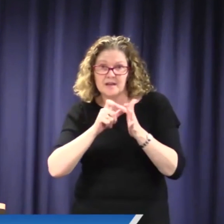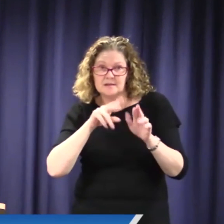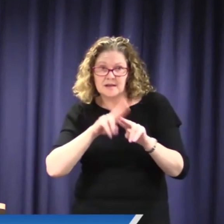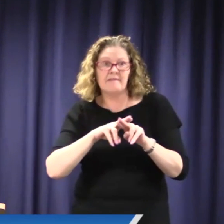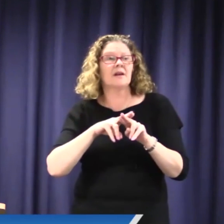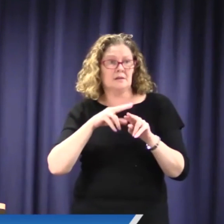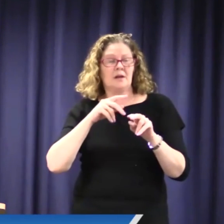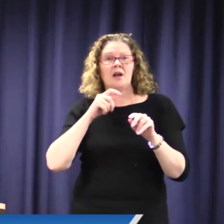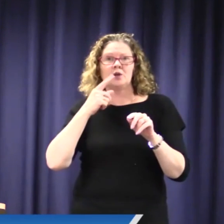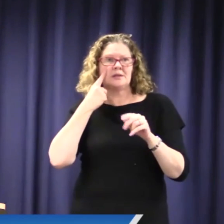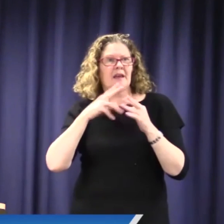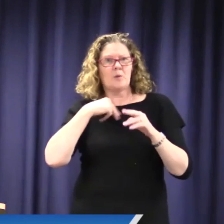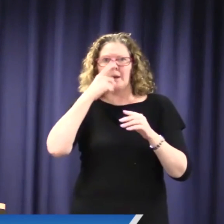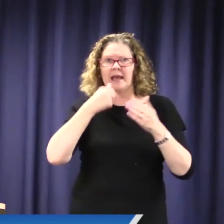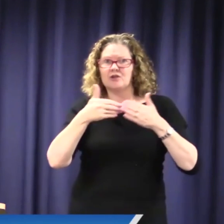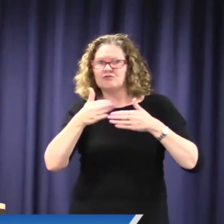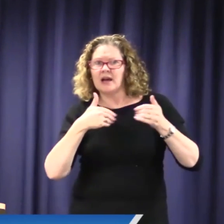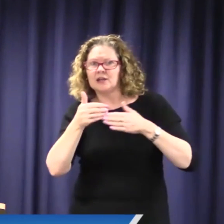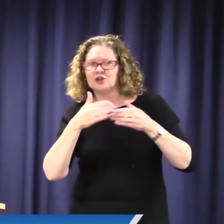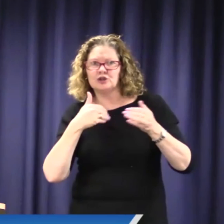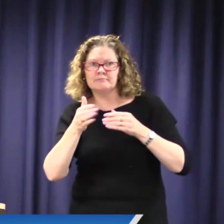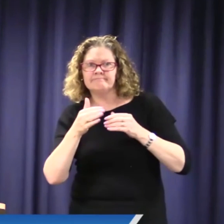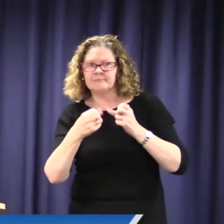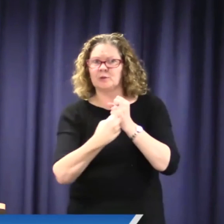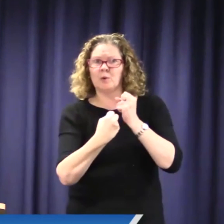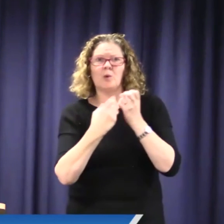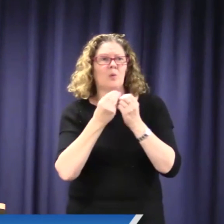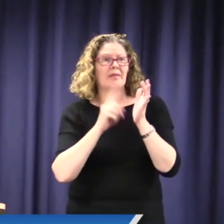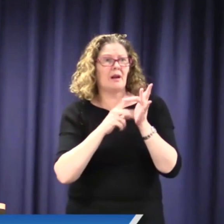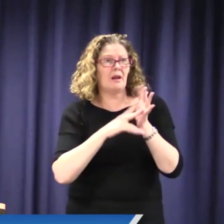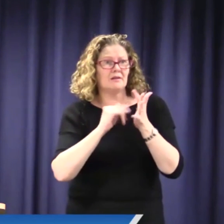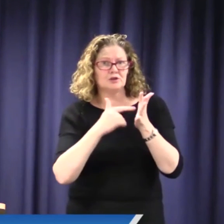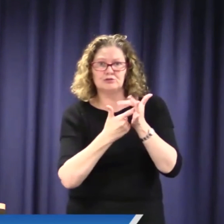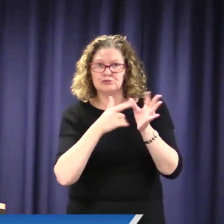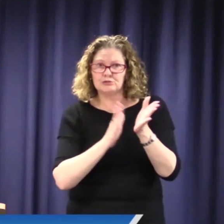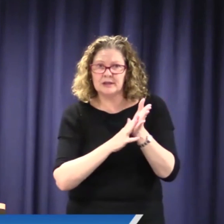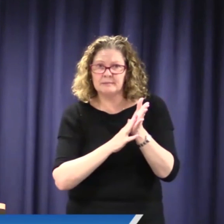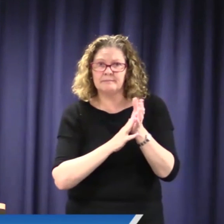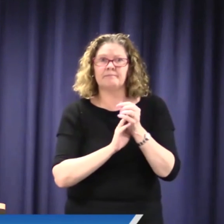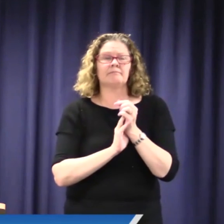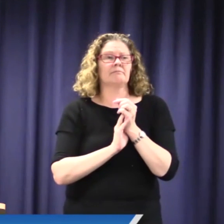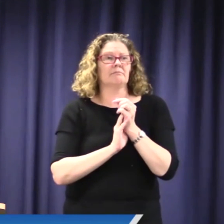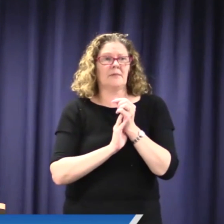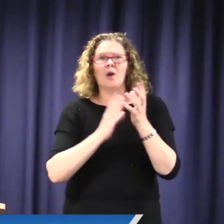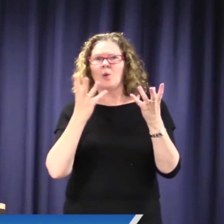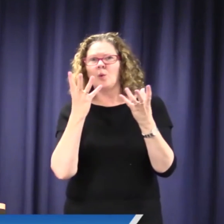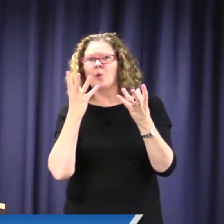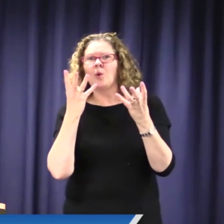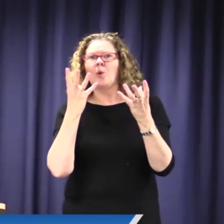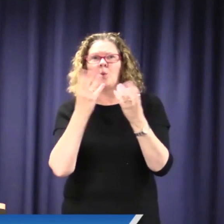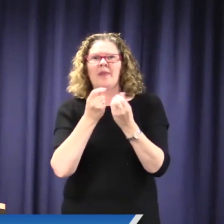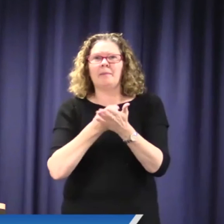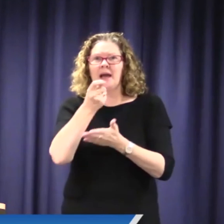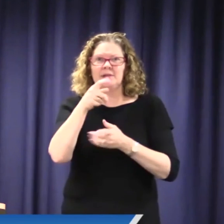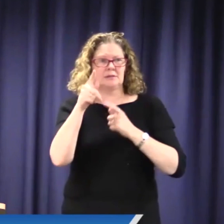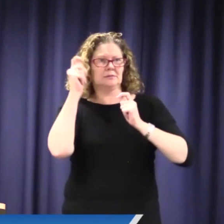also working with the Deaf Society here in Victoria, VicDeaf, in seeing how we can arrange support for the live stream of that